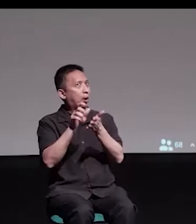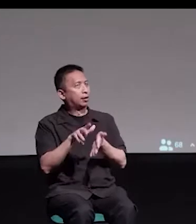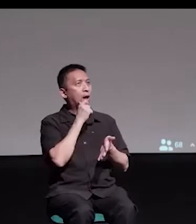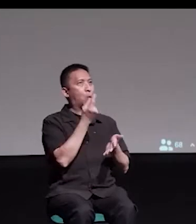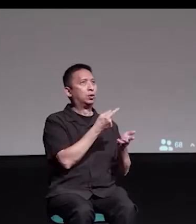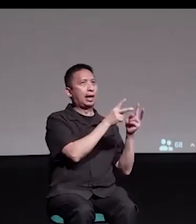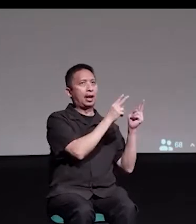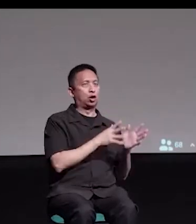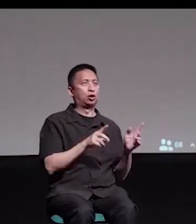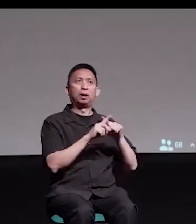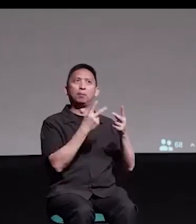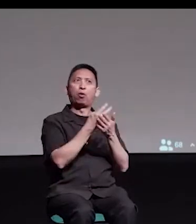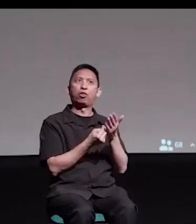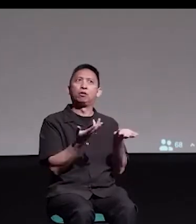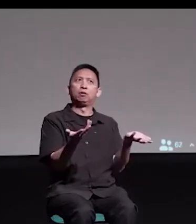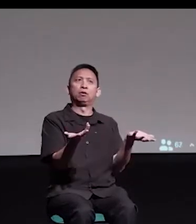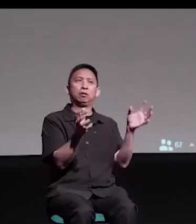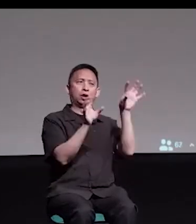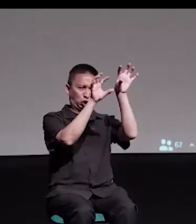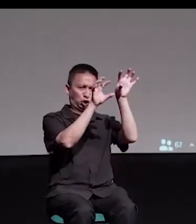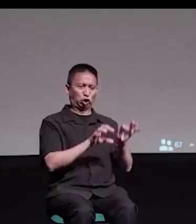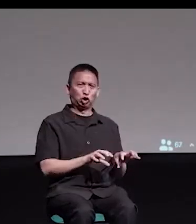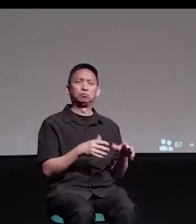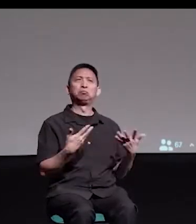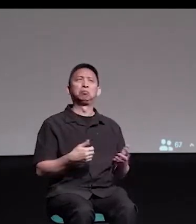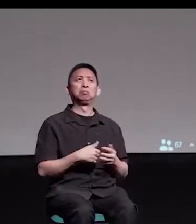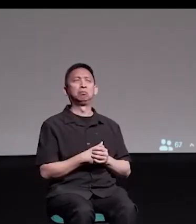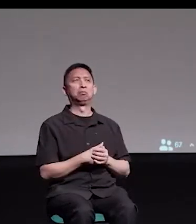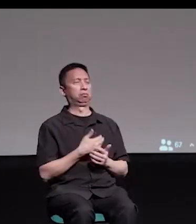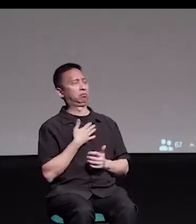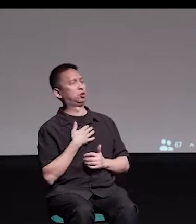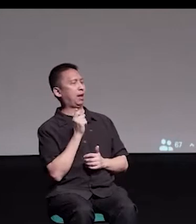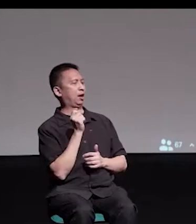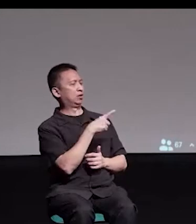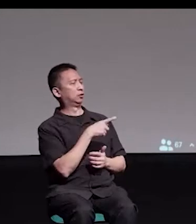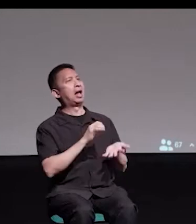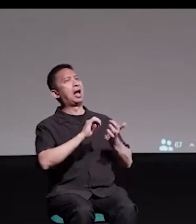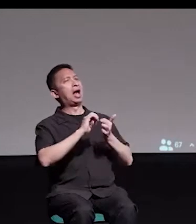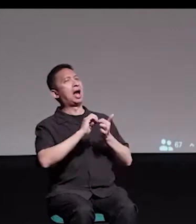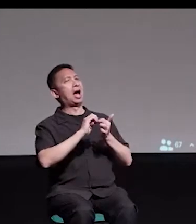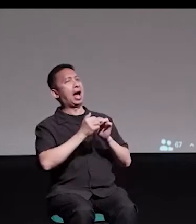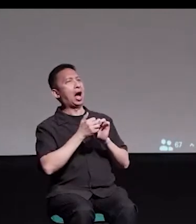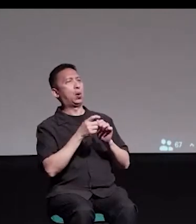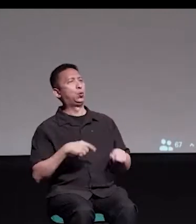editor. So I guess my question is like, how have you gone